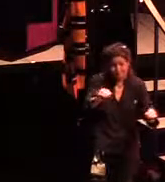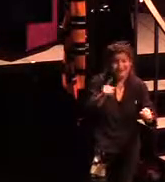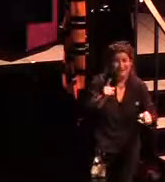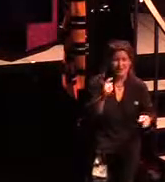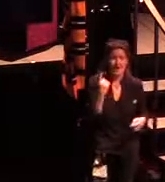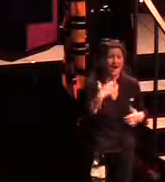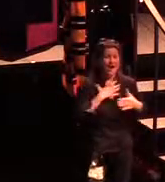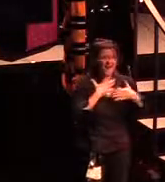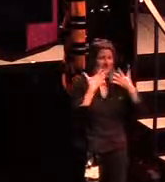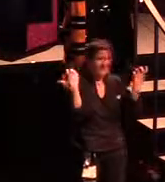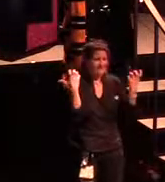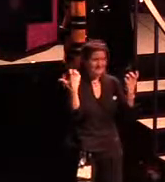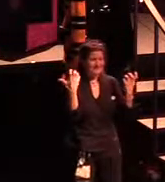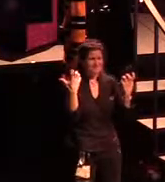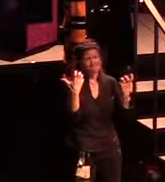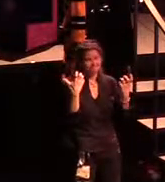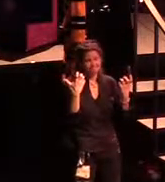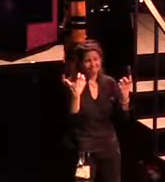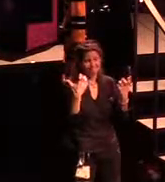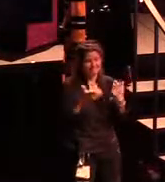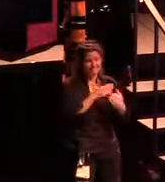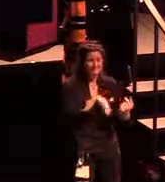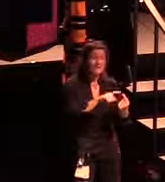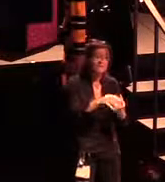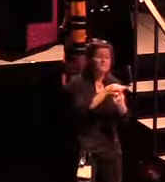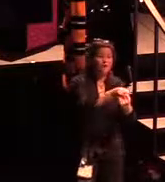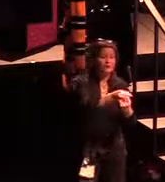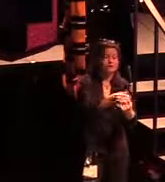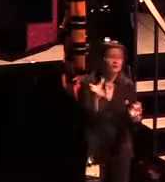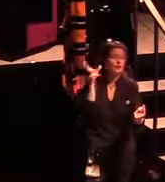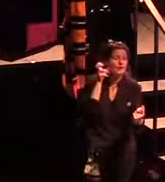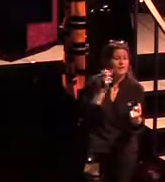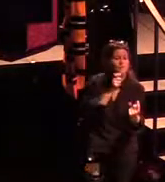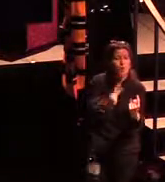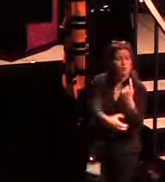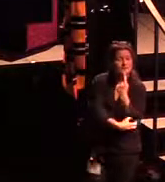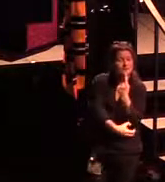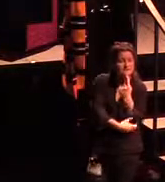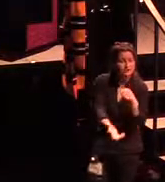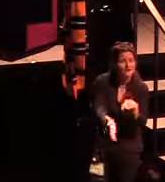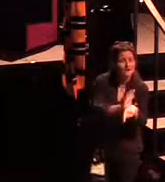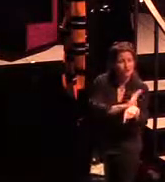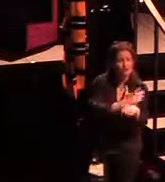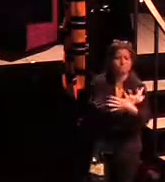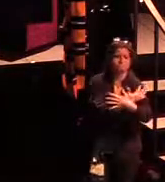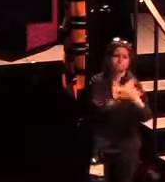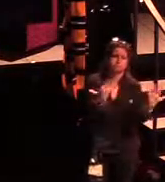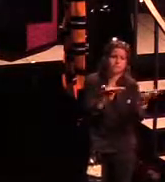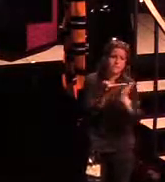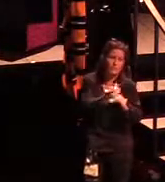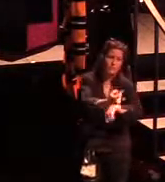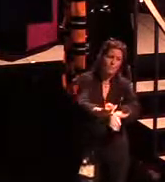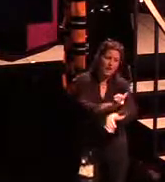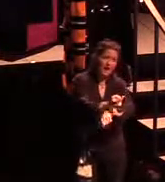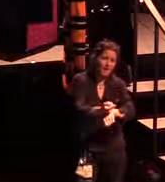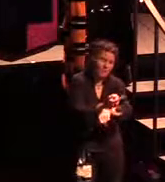them. Fuck. Biscuit, firstly, you're going to hear the words biscuit and hedgehog a lot in the next hour.